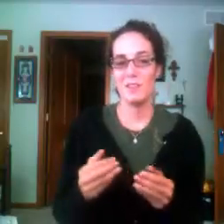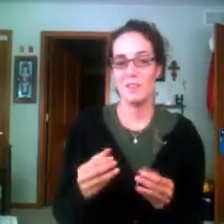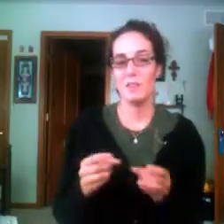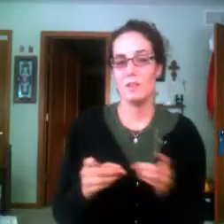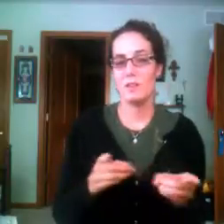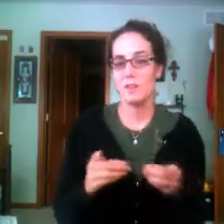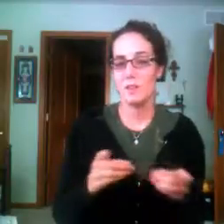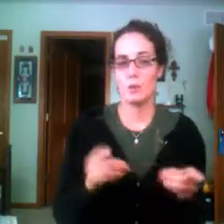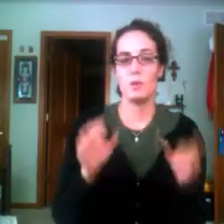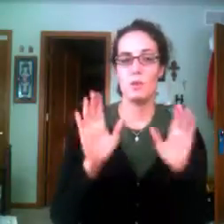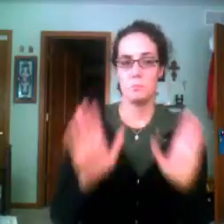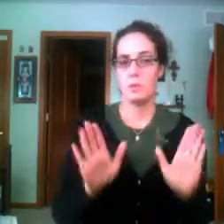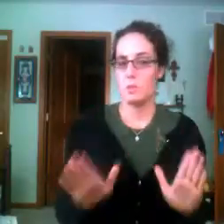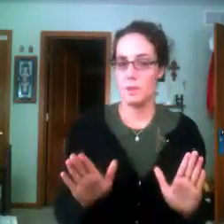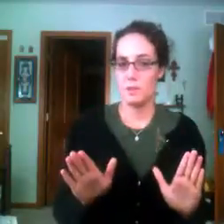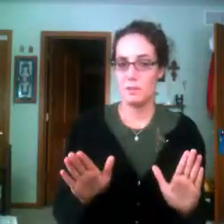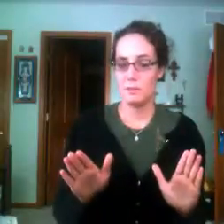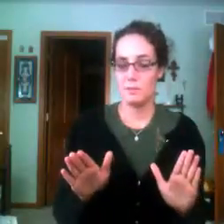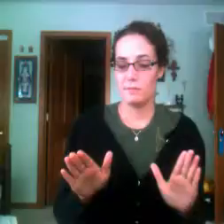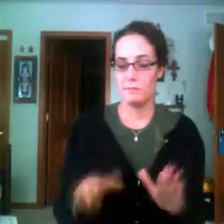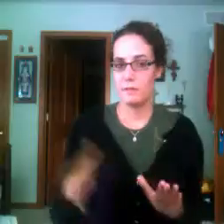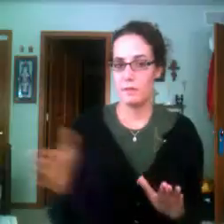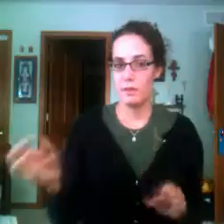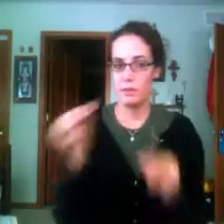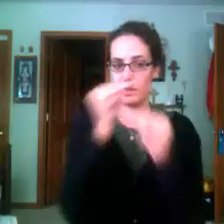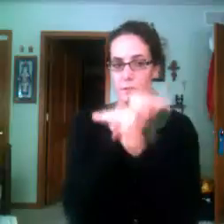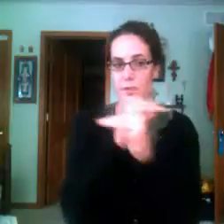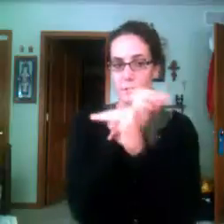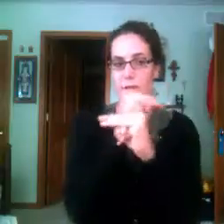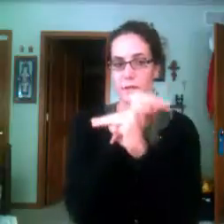great category of mathematics. Alright? So,